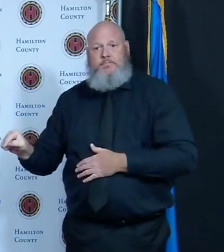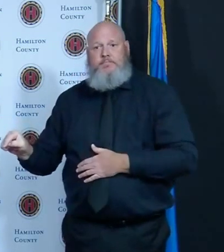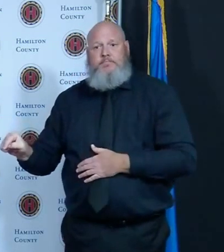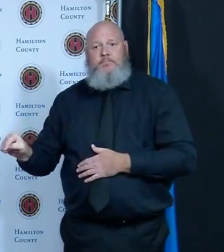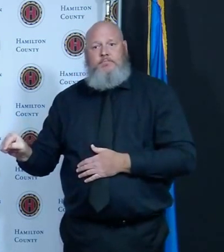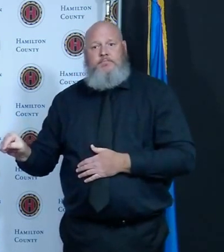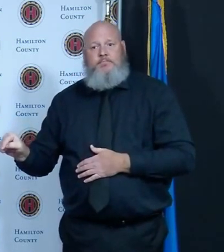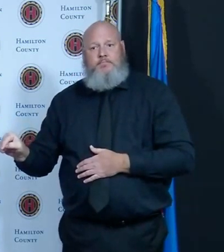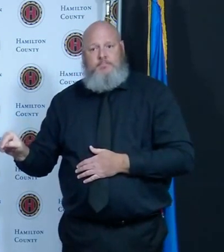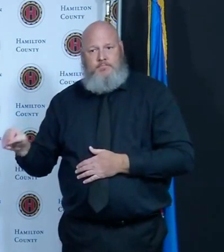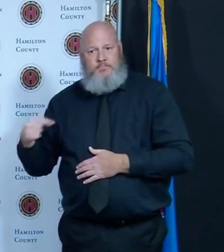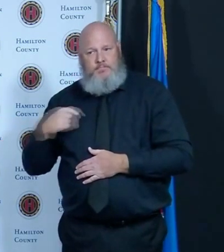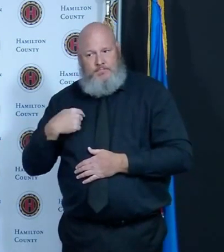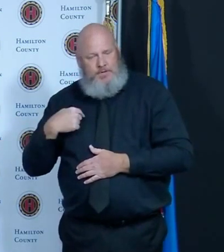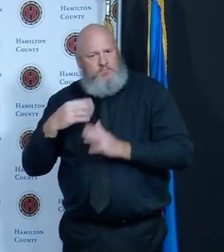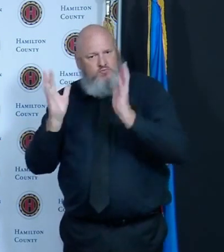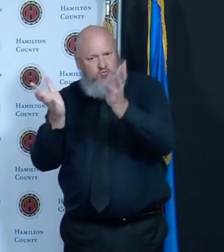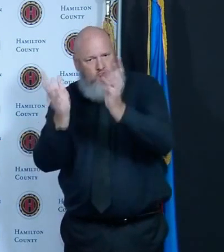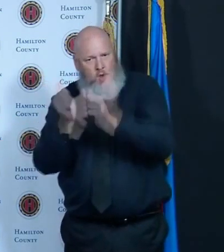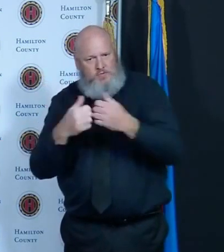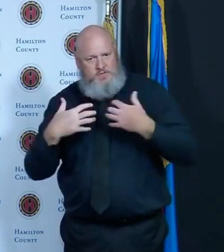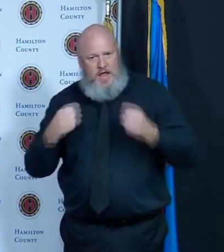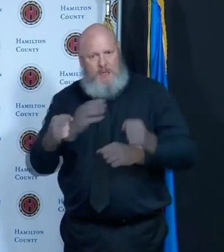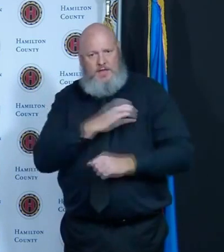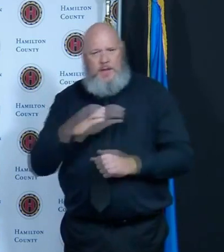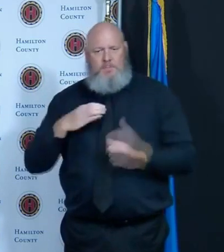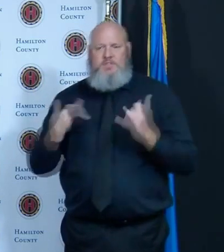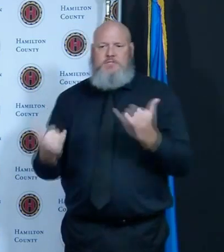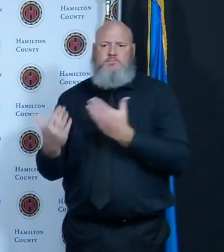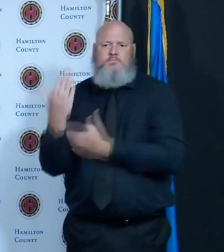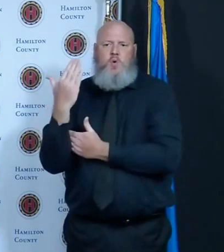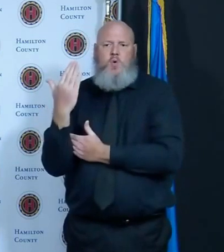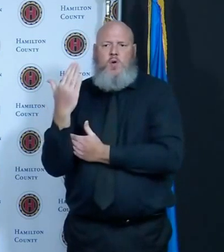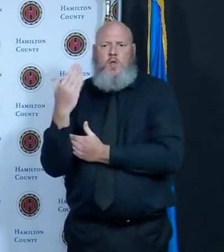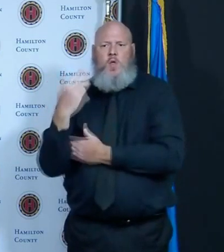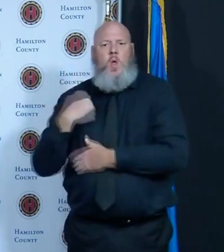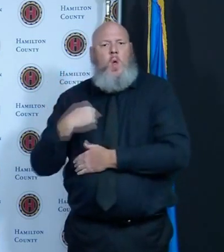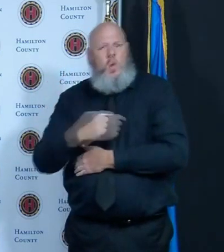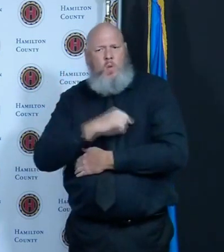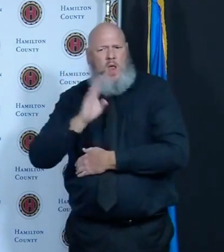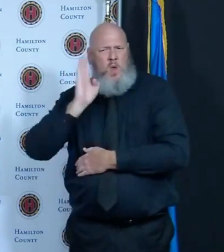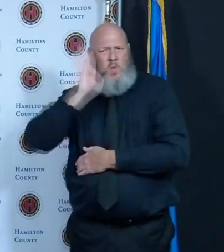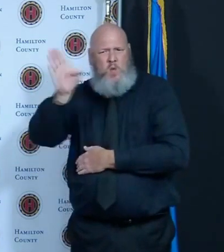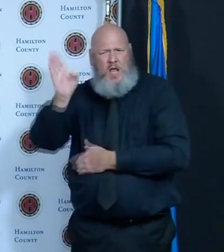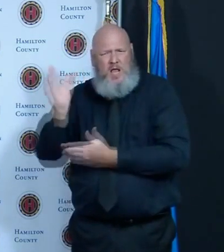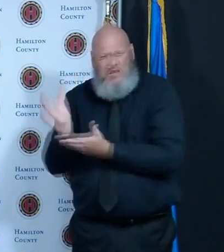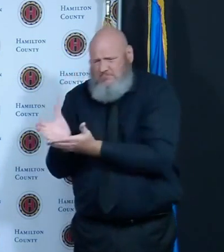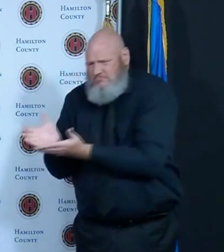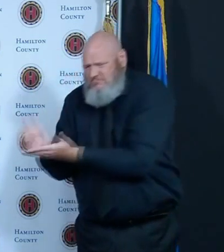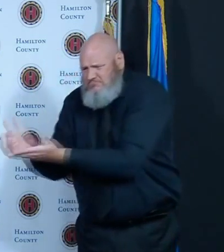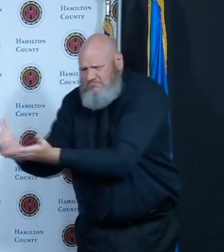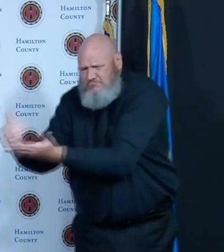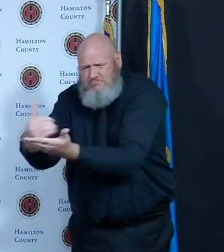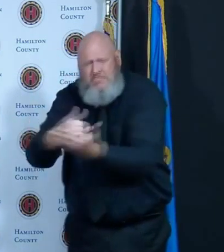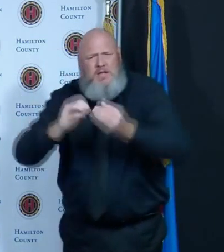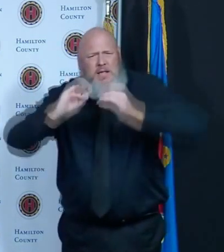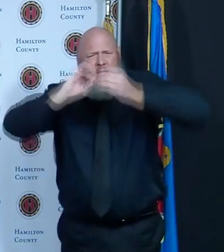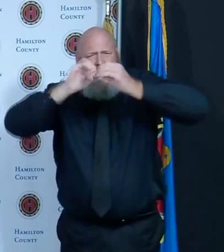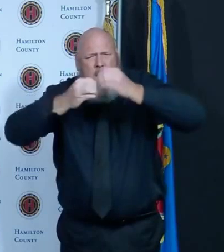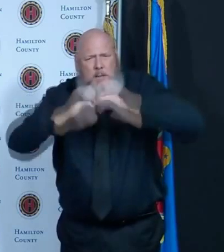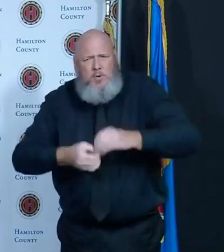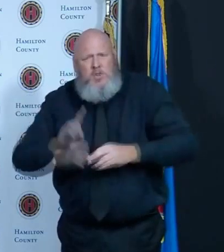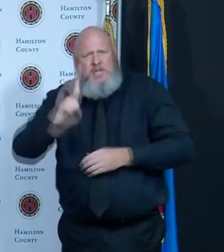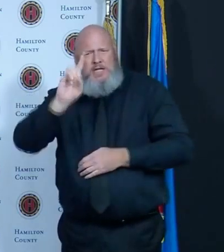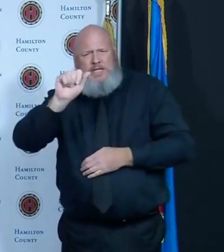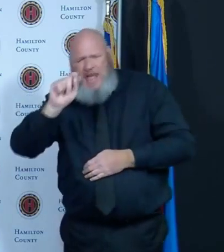are going to start gathering those numbers for Hamilton County. We don't have them right now, but he promised that we